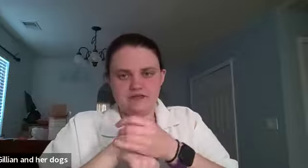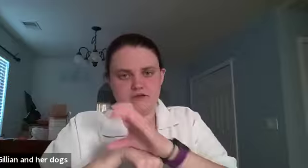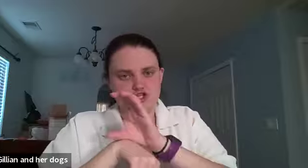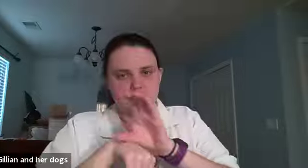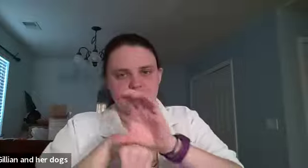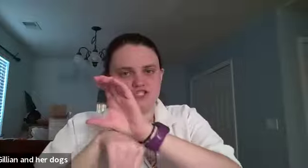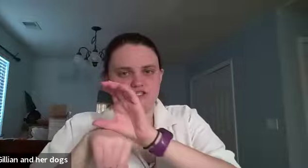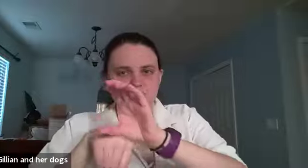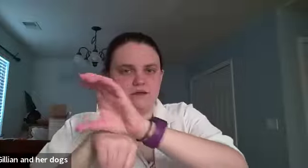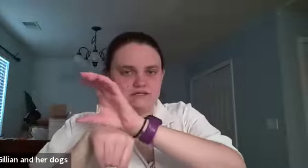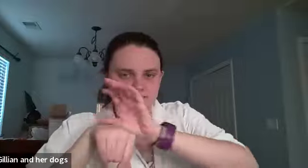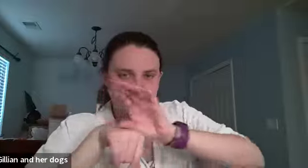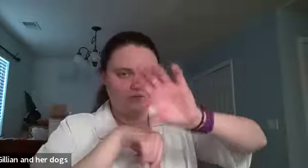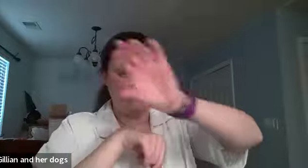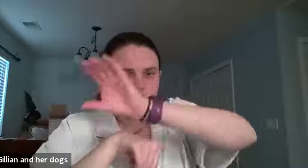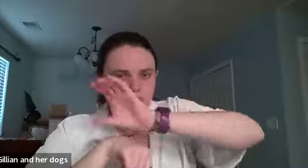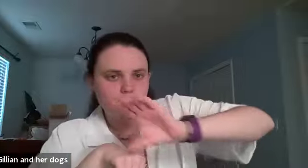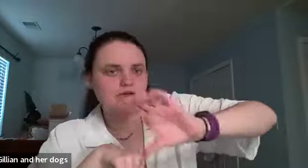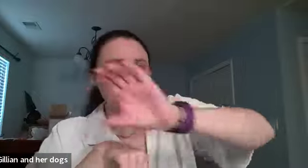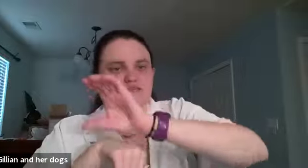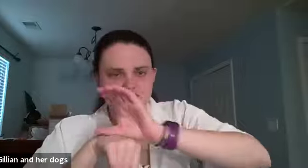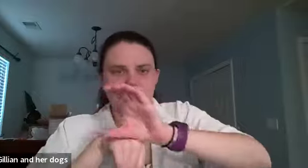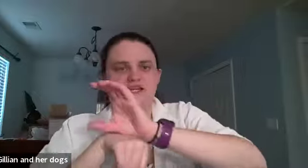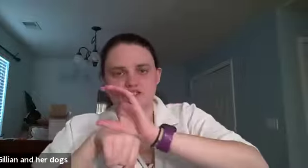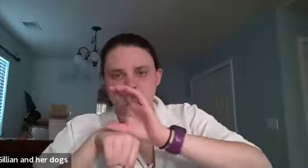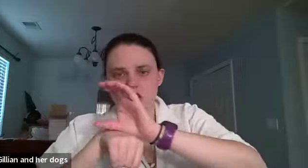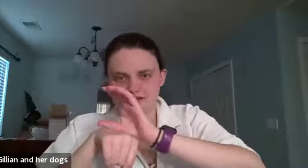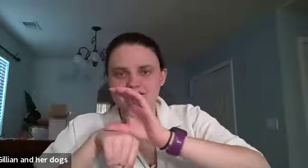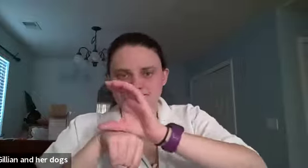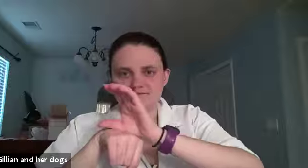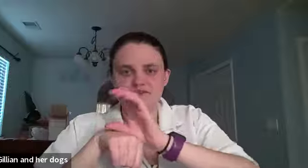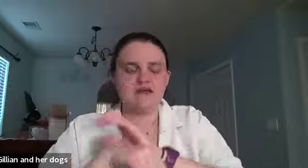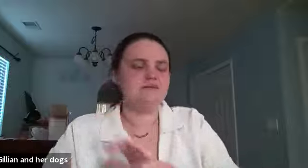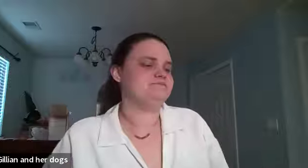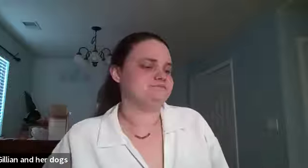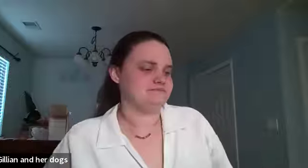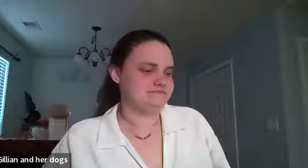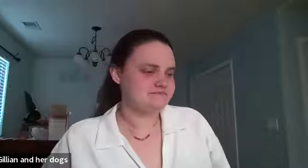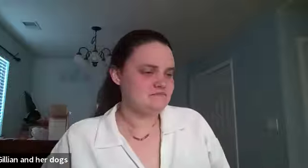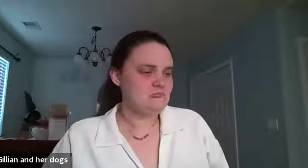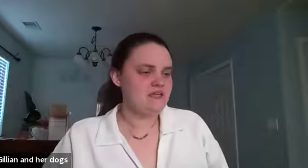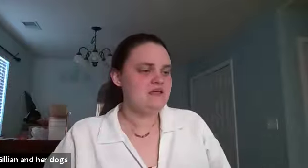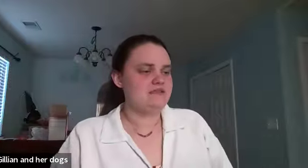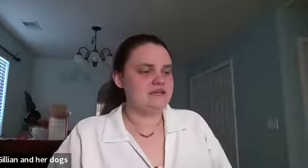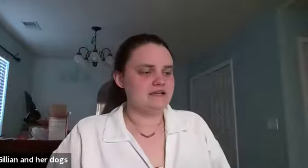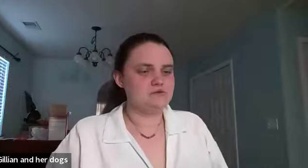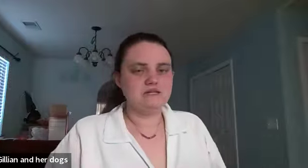think about the chocolate, it's just it's always when they're pouring it, that sort of thing. So chocolate. Okay. The next one